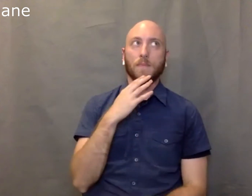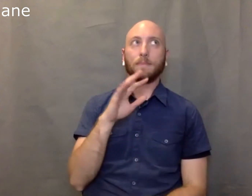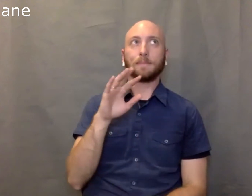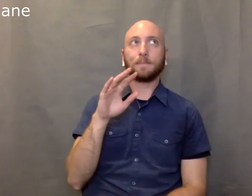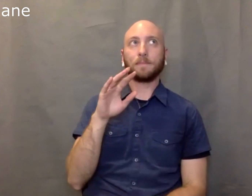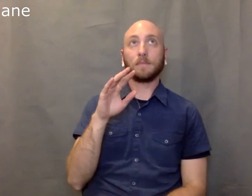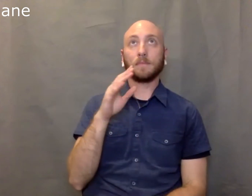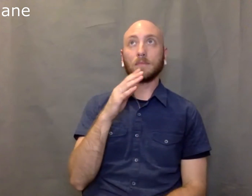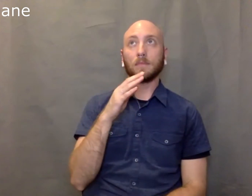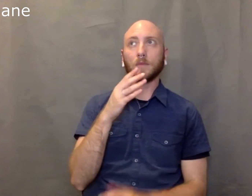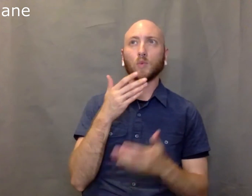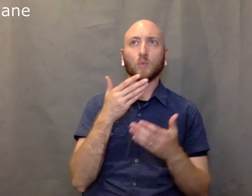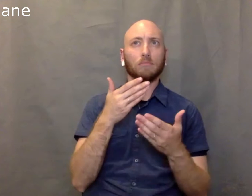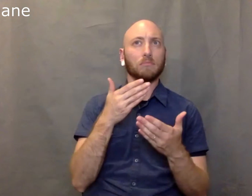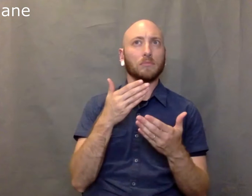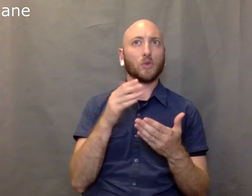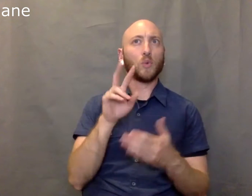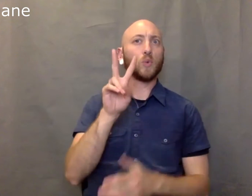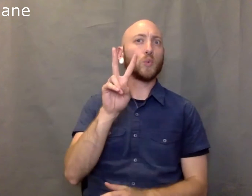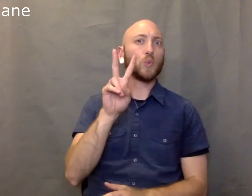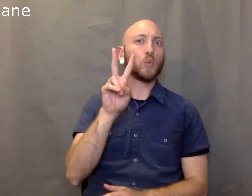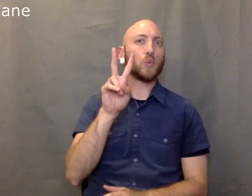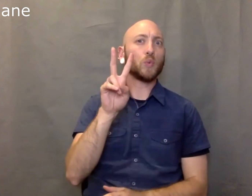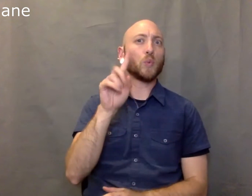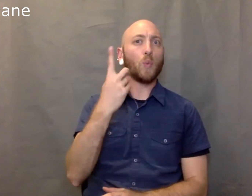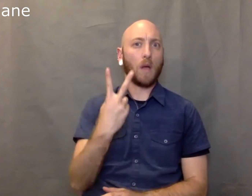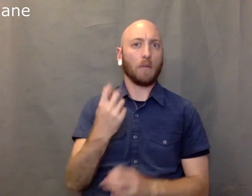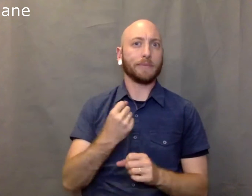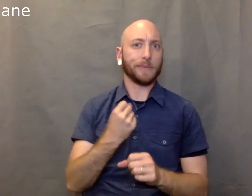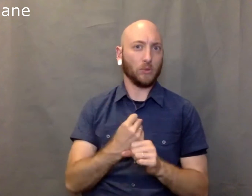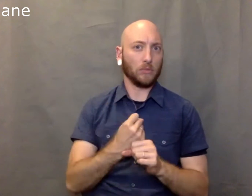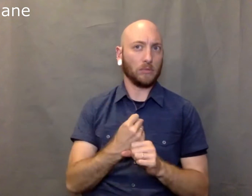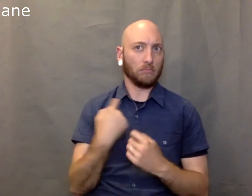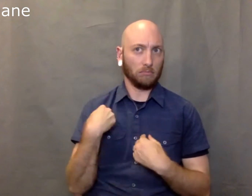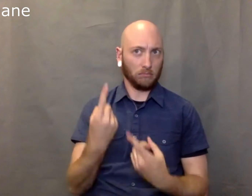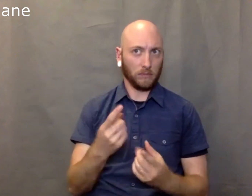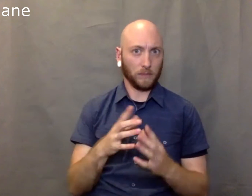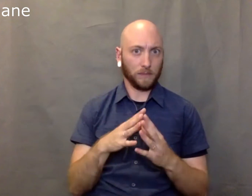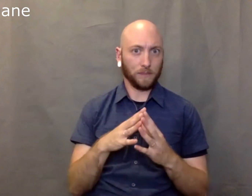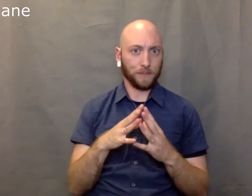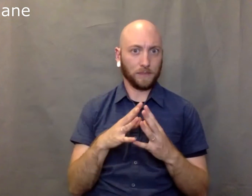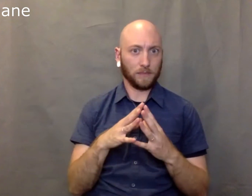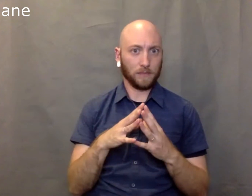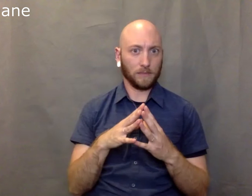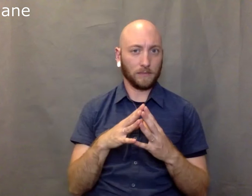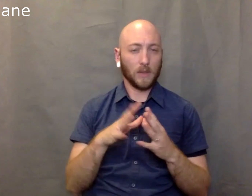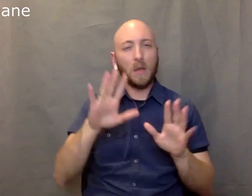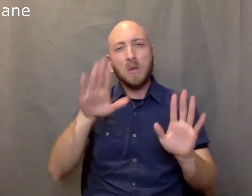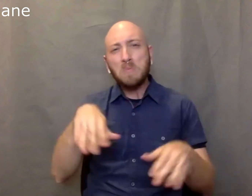almost 2.5 years, I'd say. But yeah, I won't talk too much about what it was like. I think I'm here really I'd